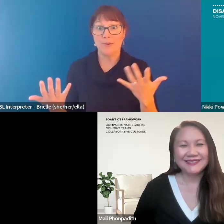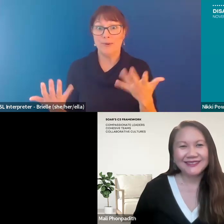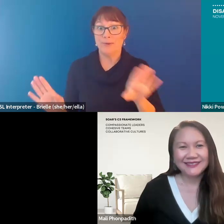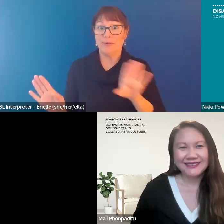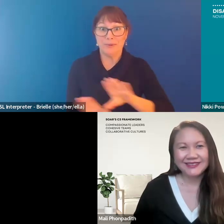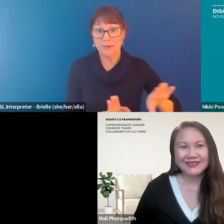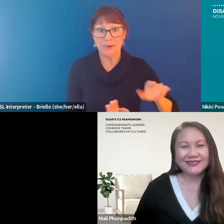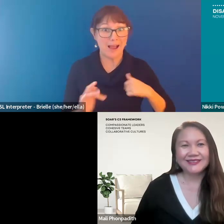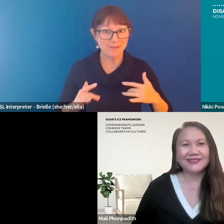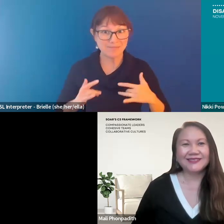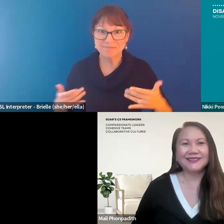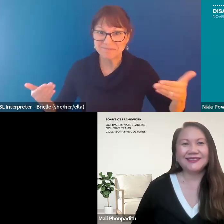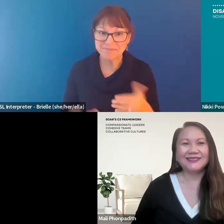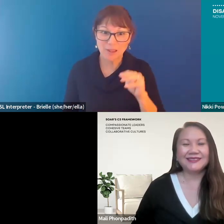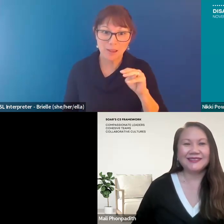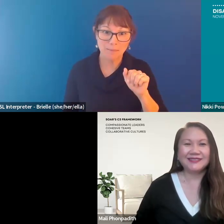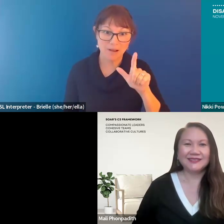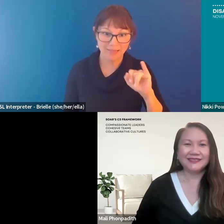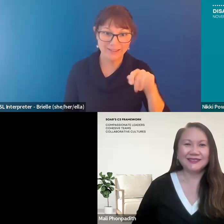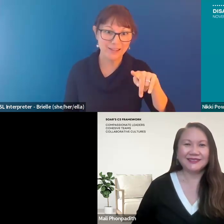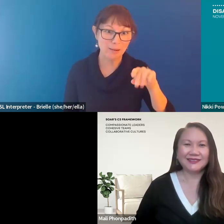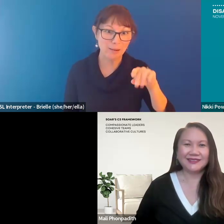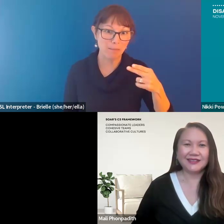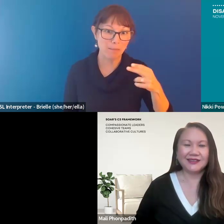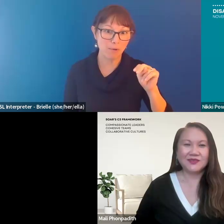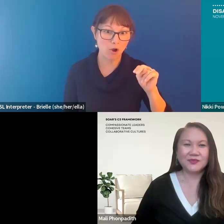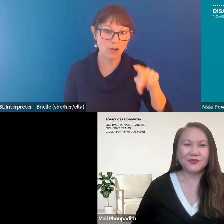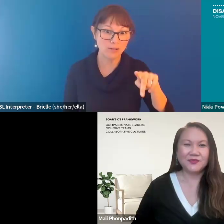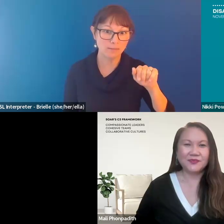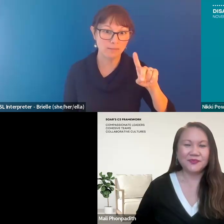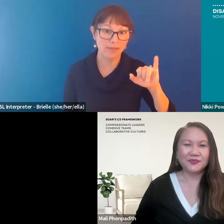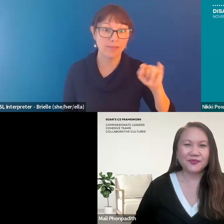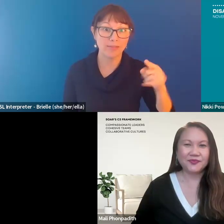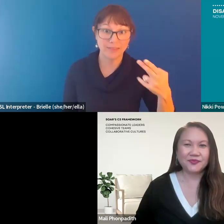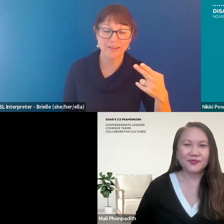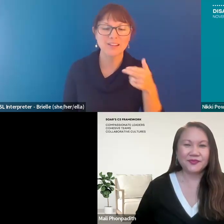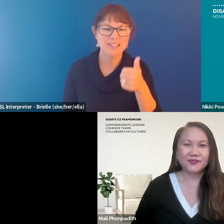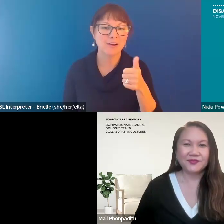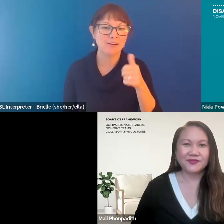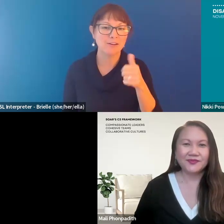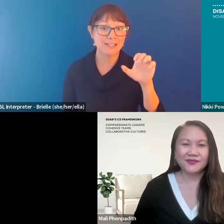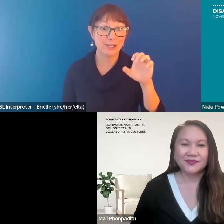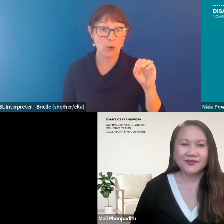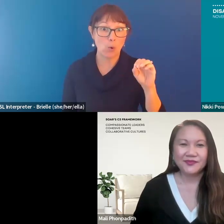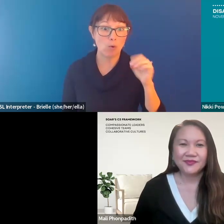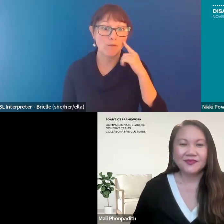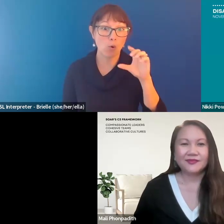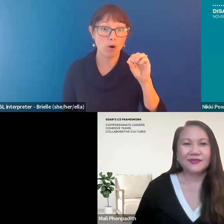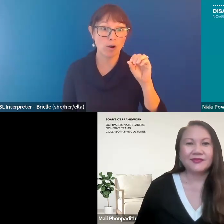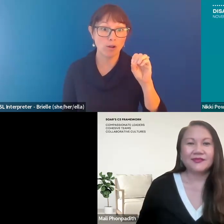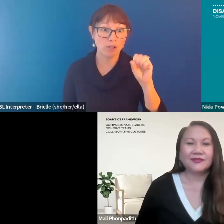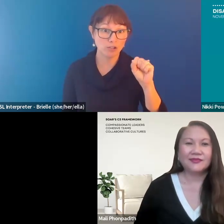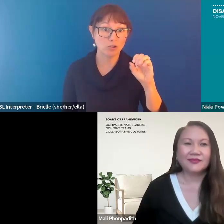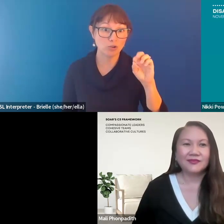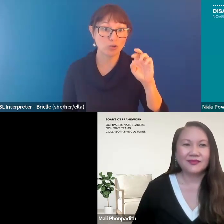delighted to introduce Mali Phonpadith, CEO of SOAR Community Network. Drawing from